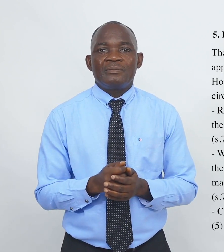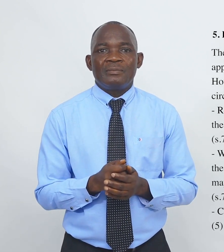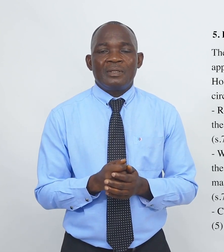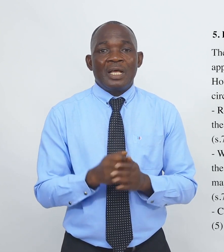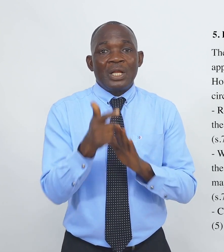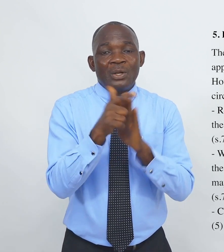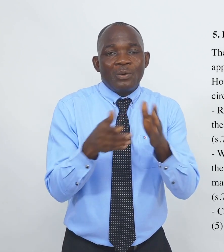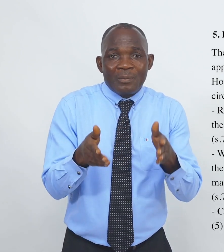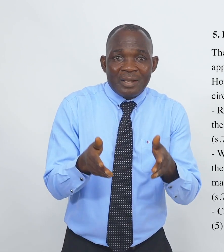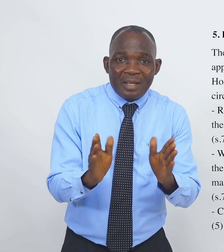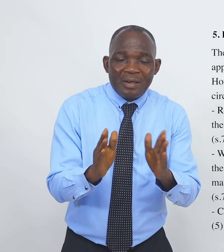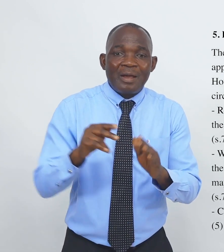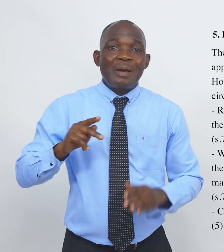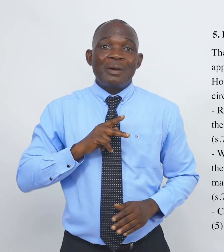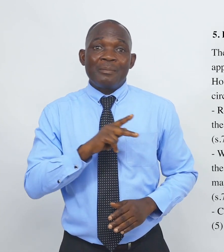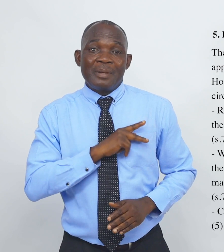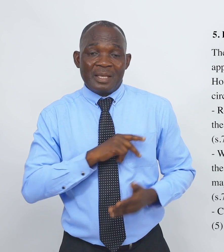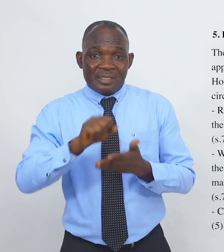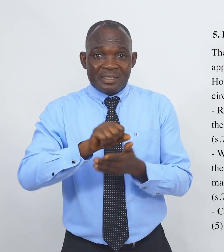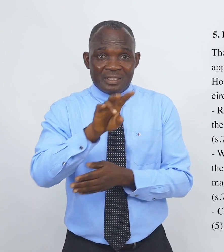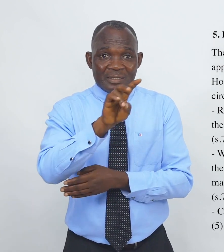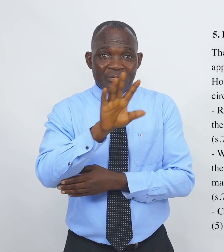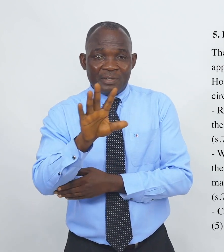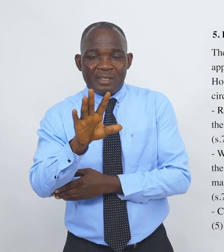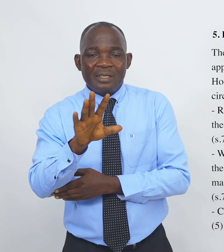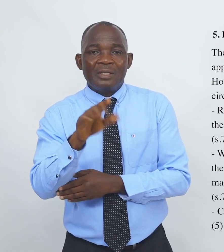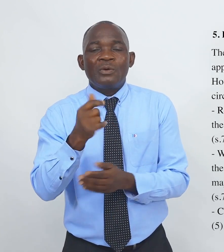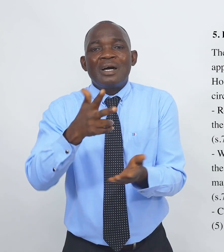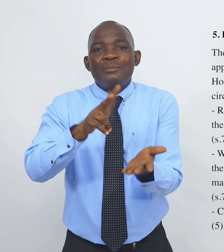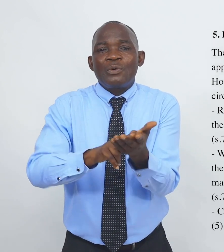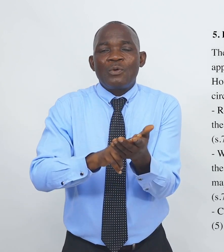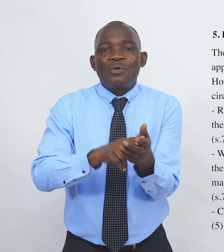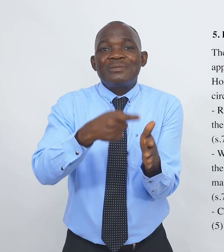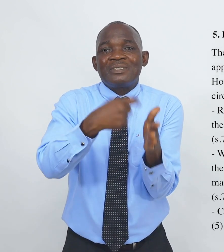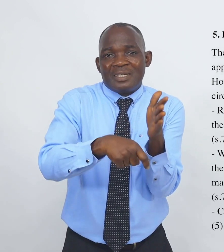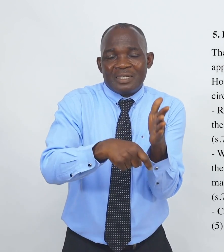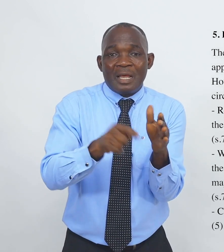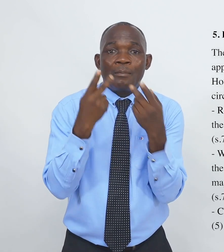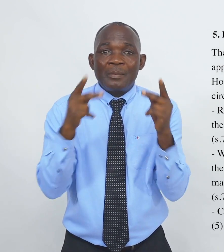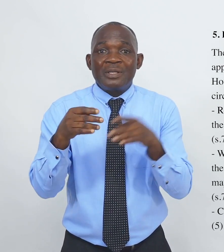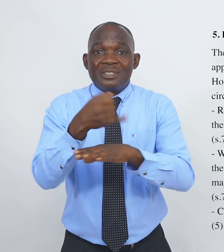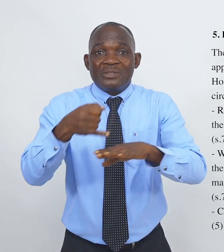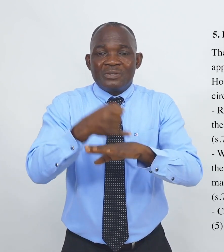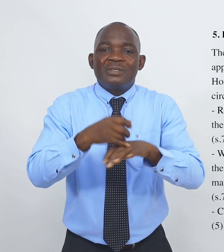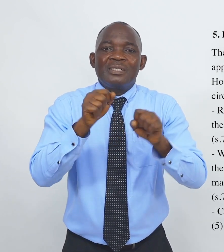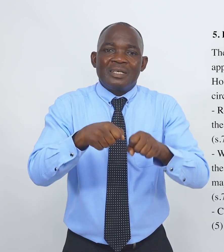The Act mandates Parliament in Section 75 to approve a fee that public institutions can